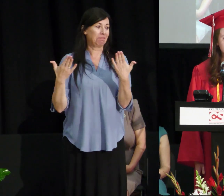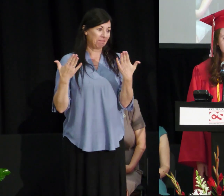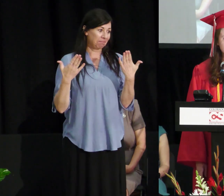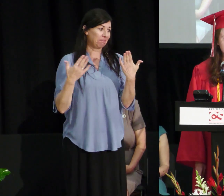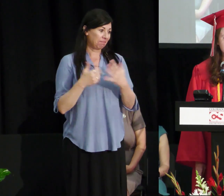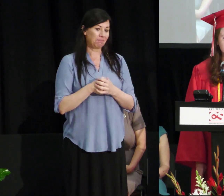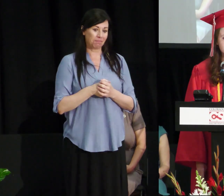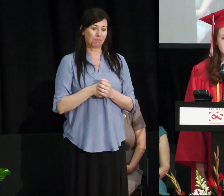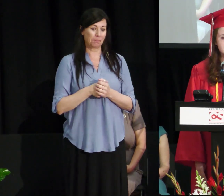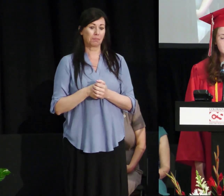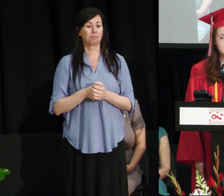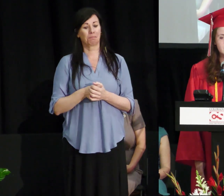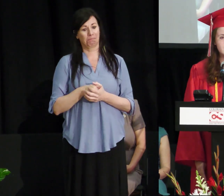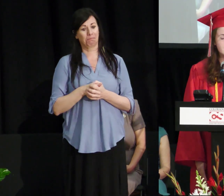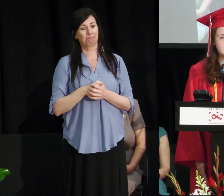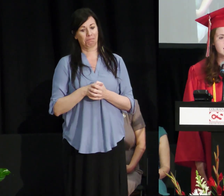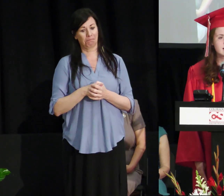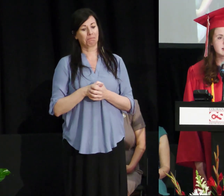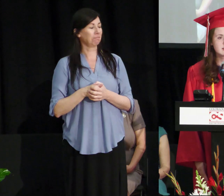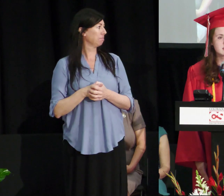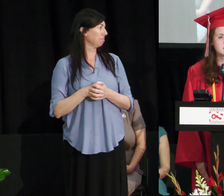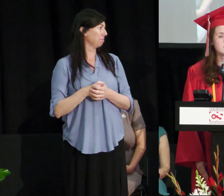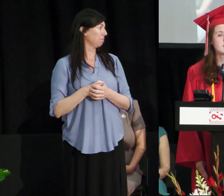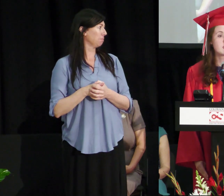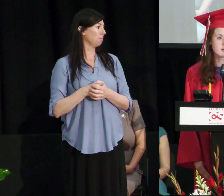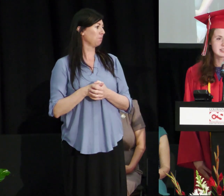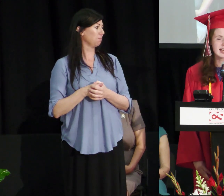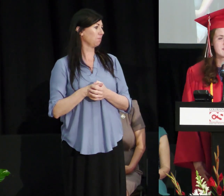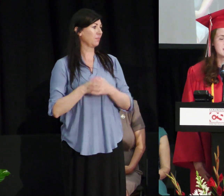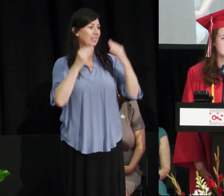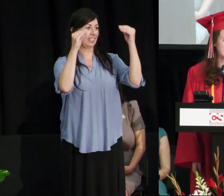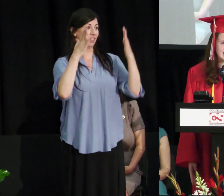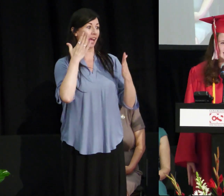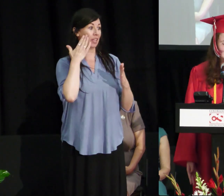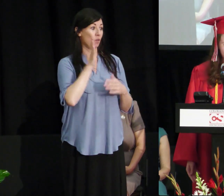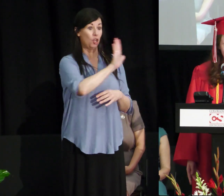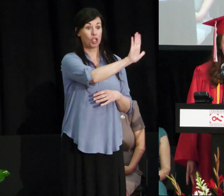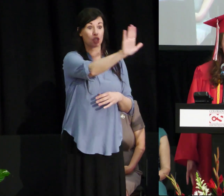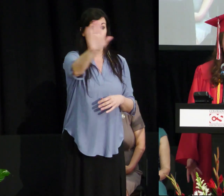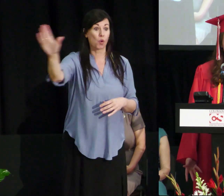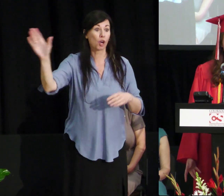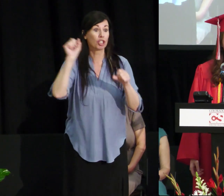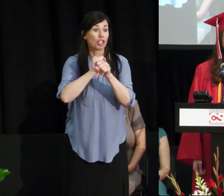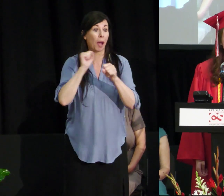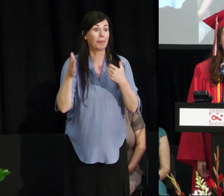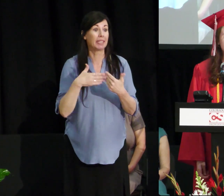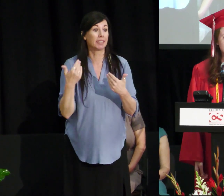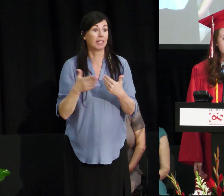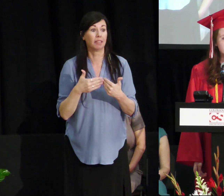you don't have a very easy job.